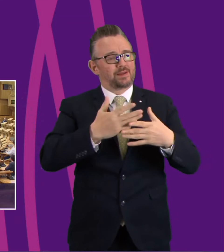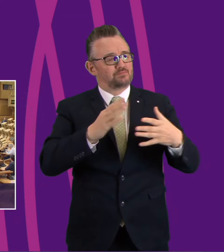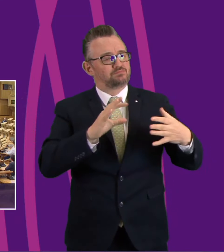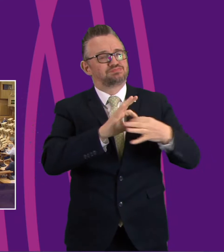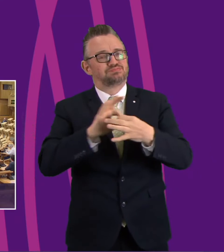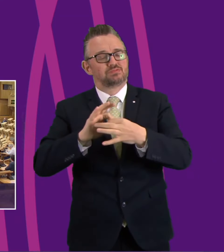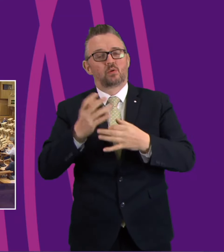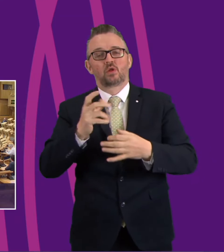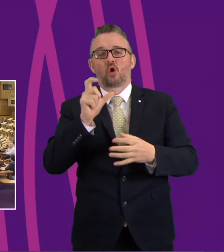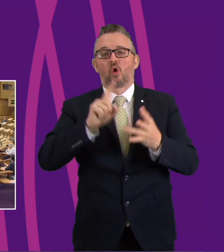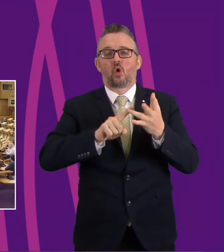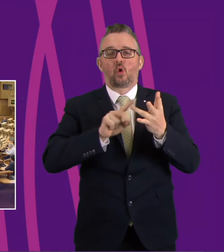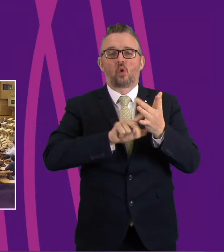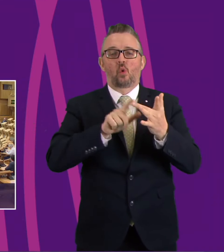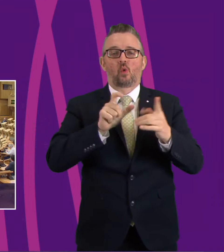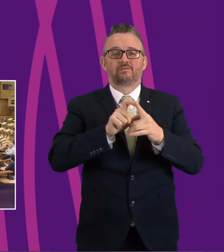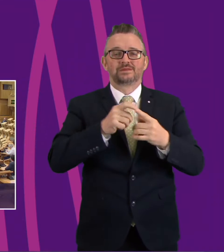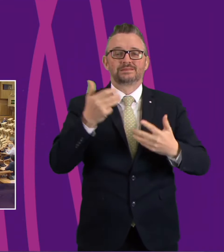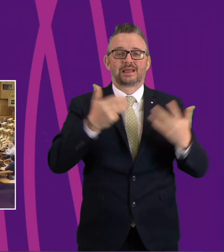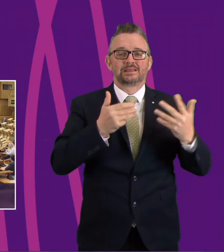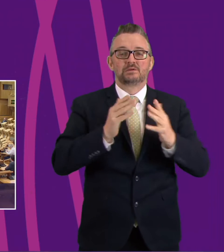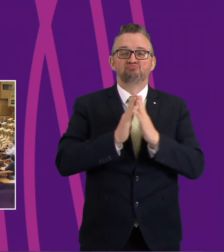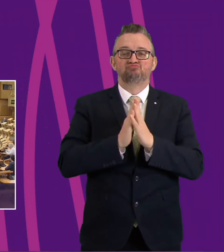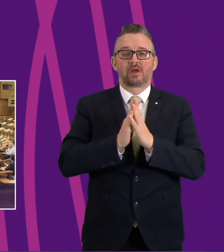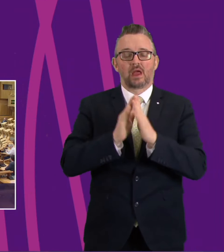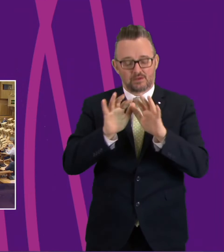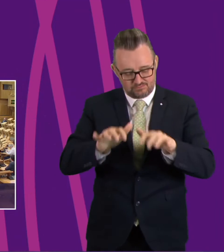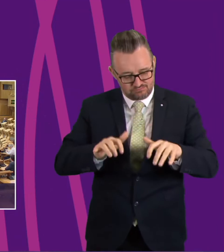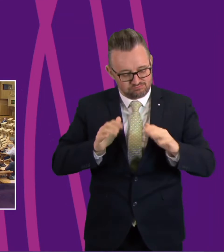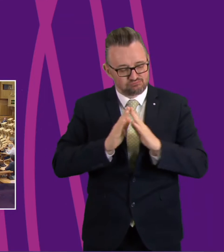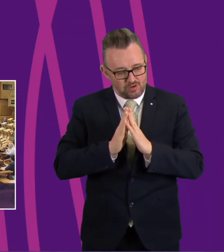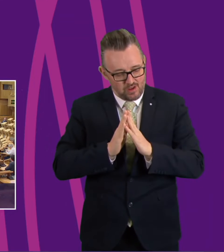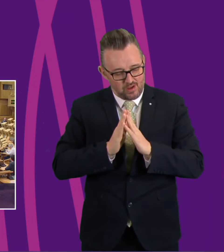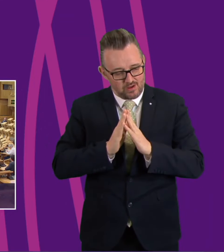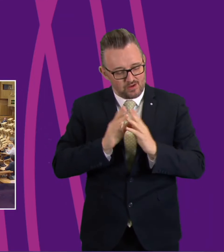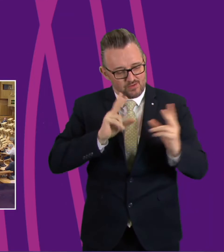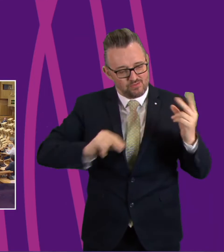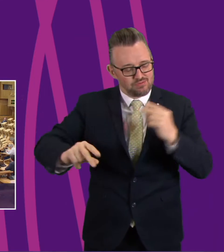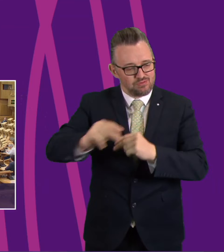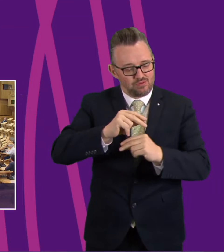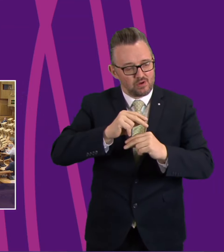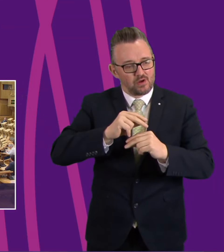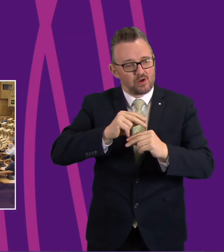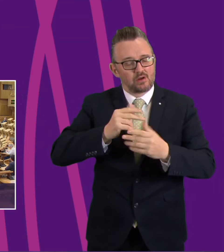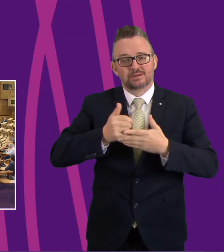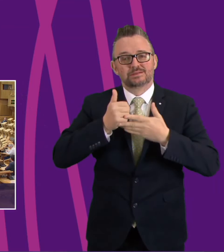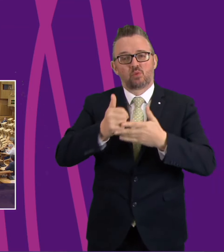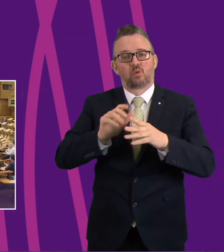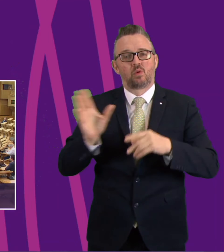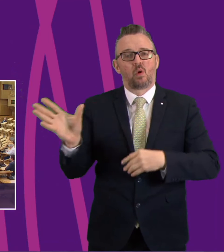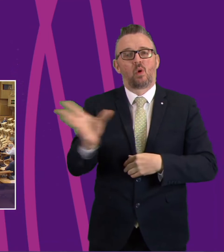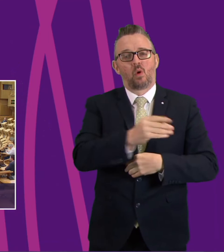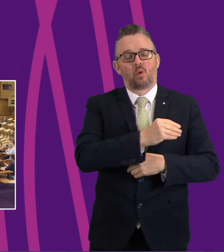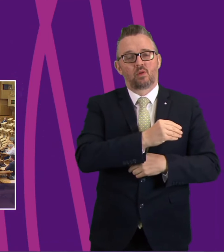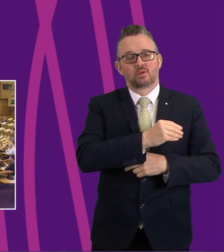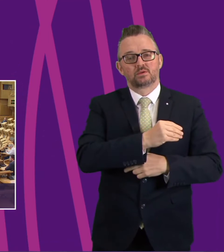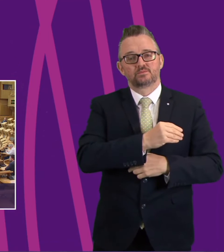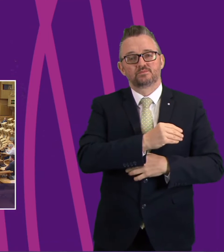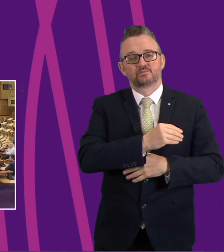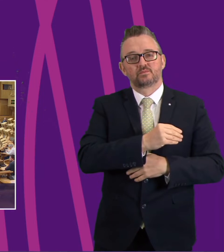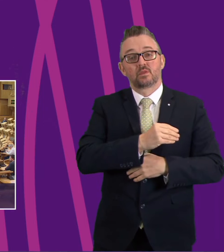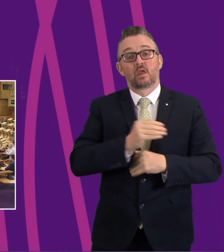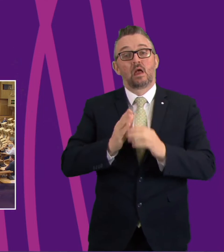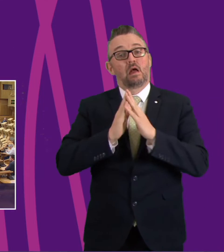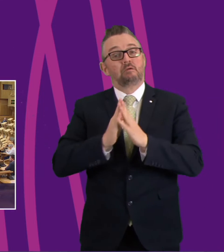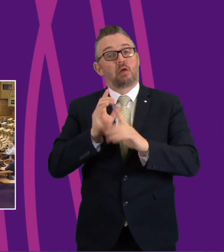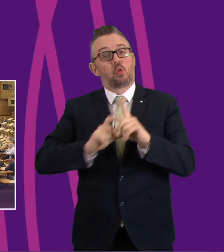at our COVID-19 prayer vigil, which brought many much-needed comfort and support. Faith communities have